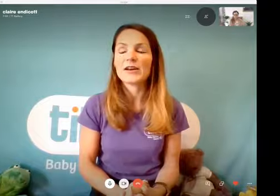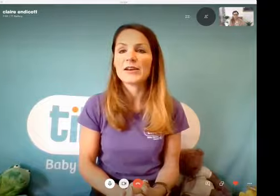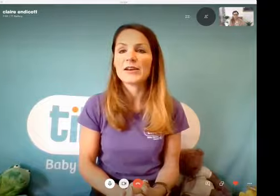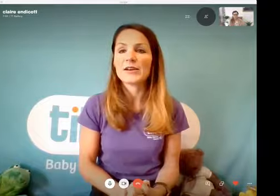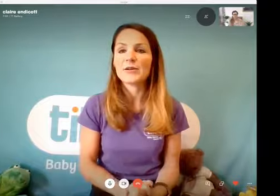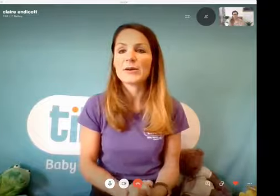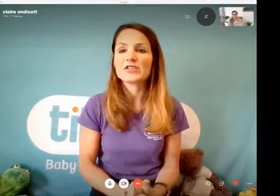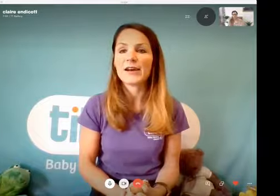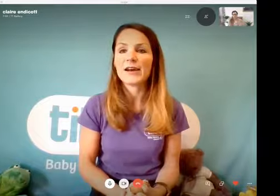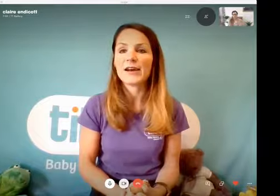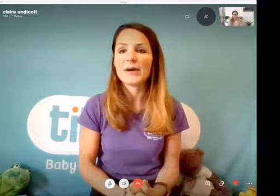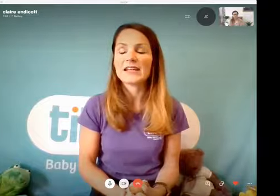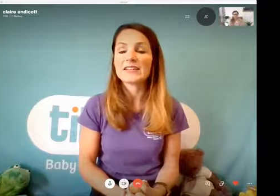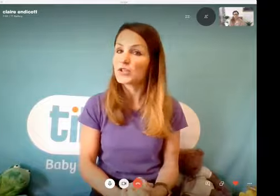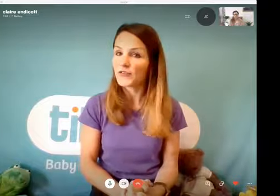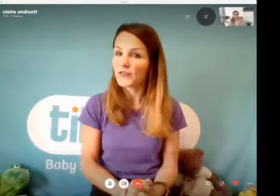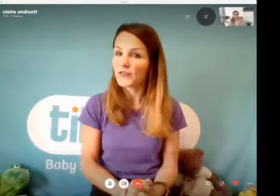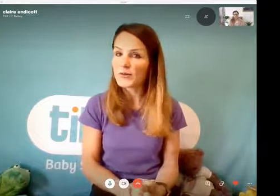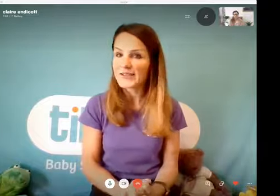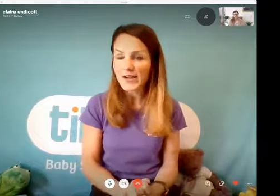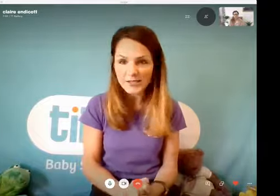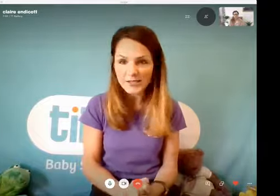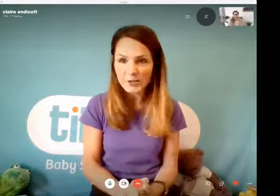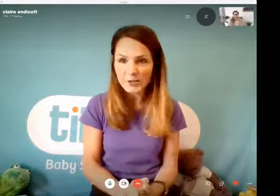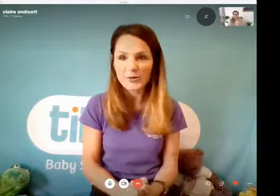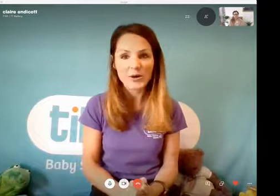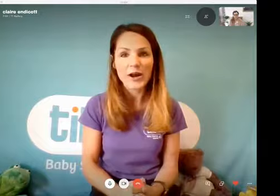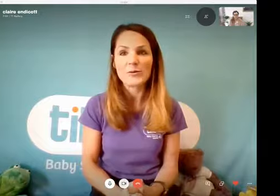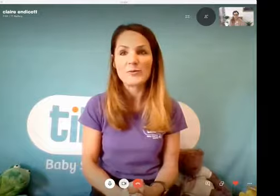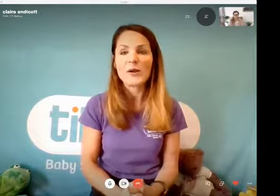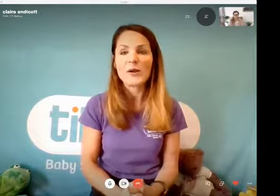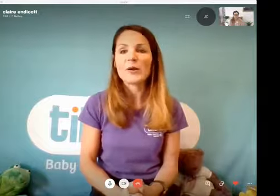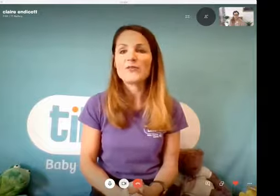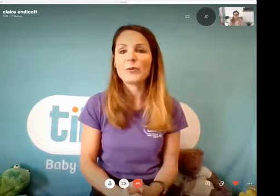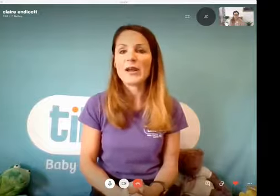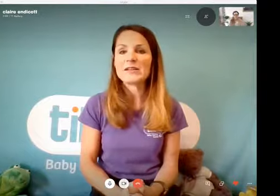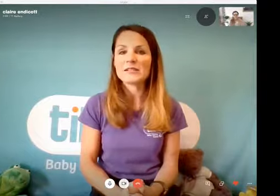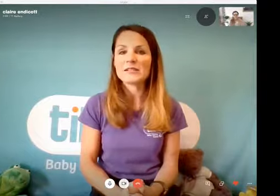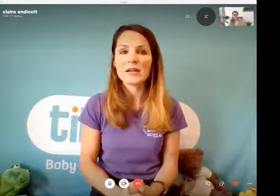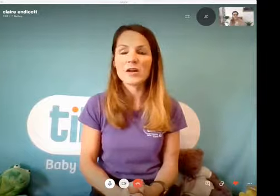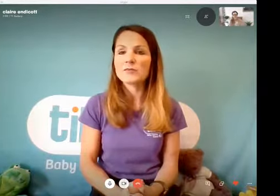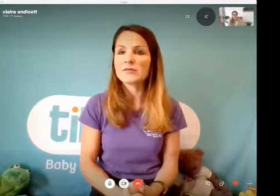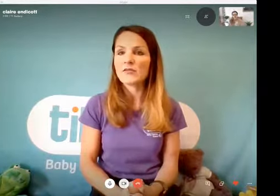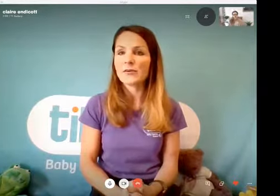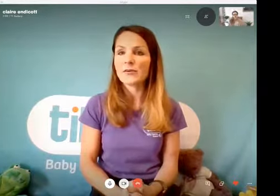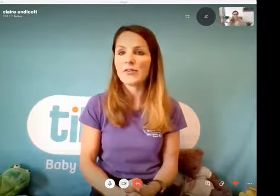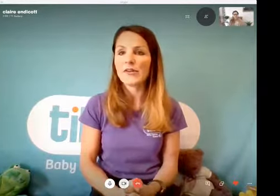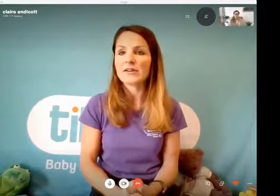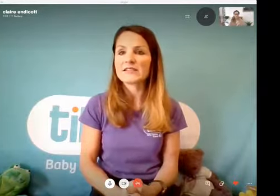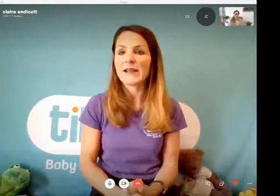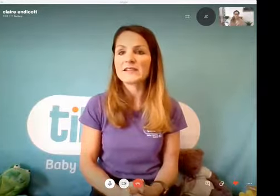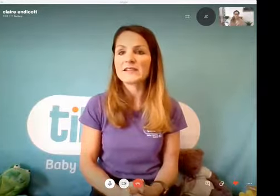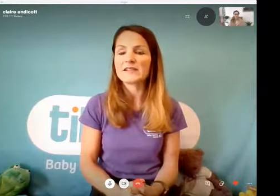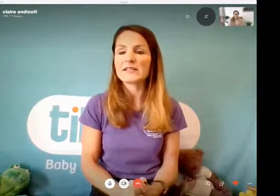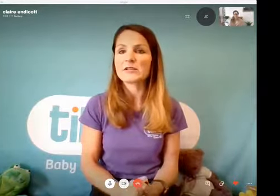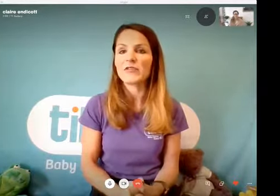language, and then teach you a few key signs that you can do at home with your babies. And I know some of you, I think, are expecting, so some of you might not